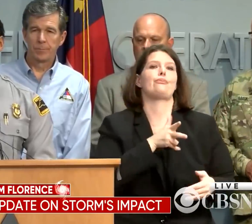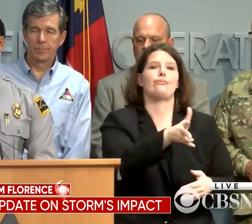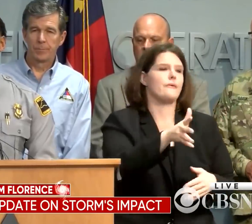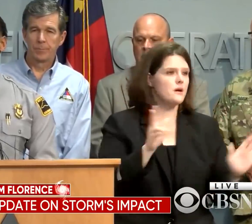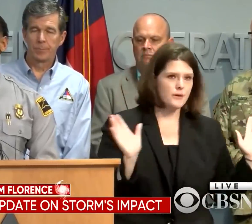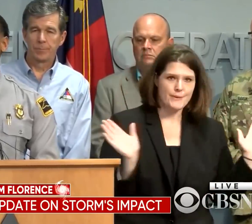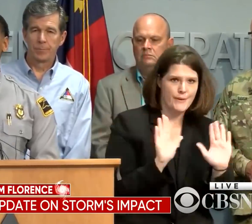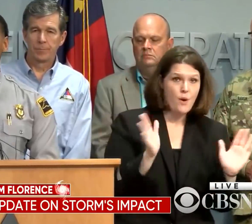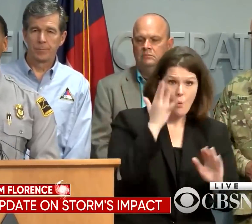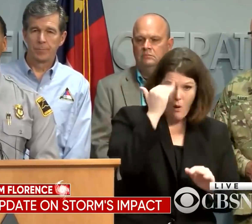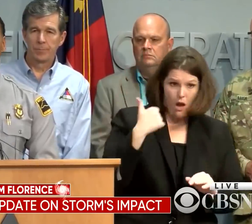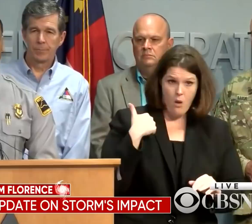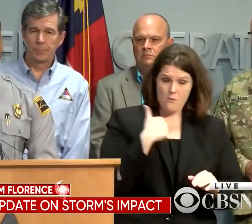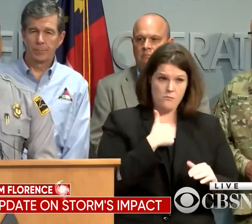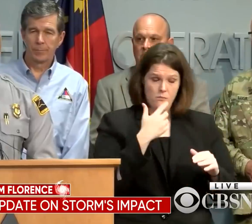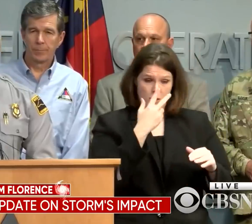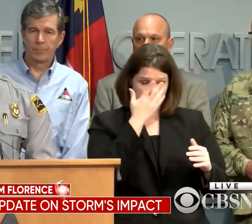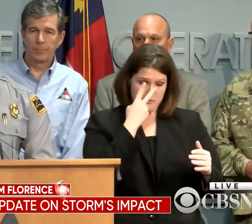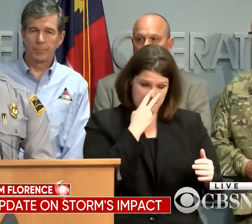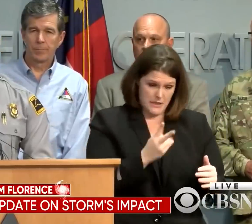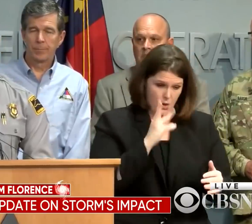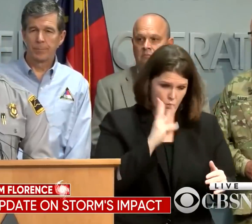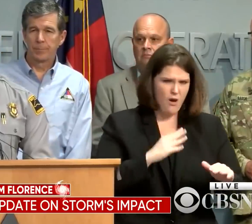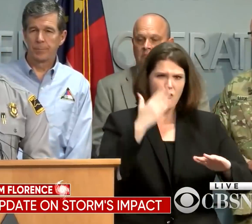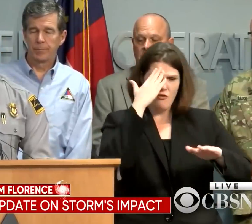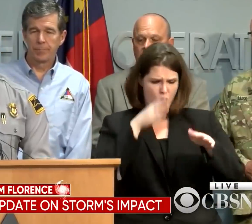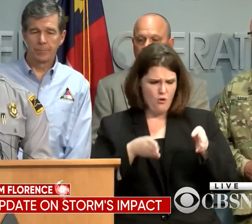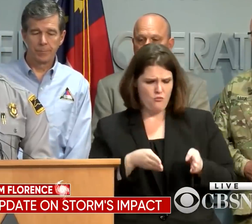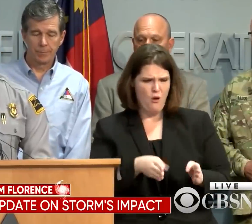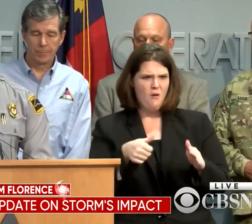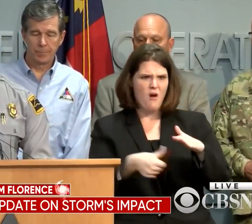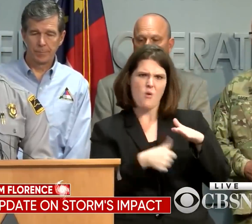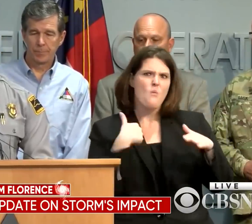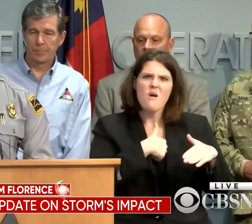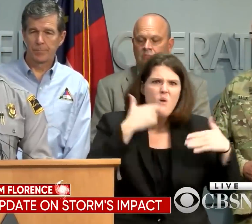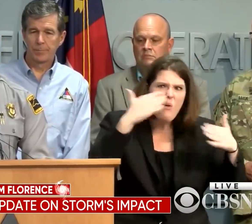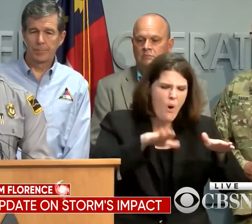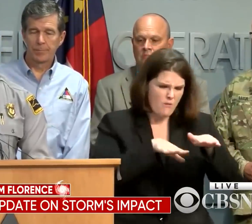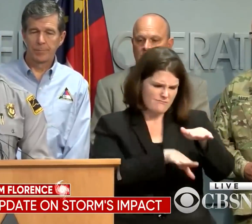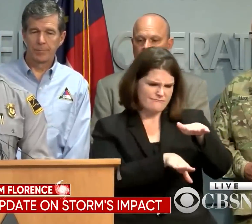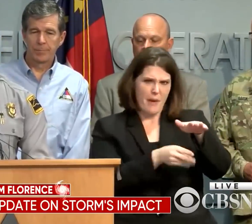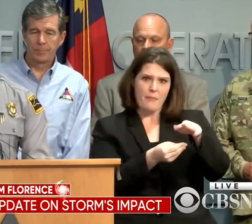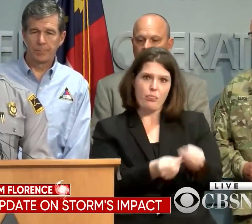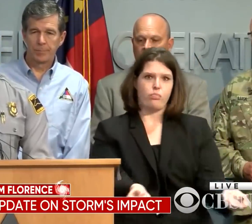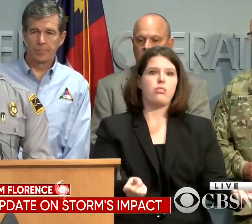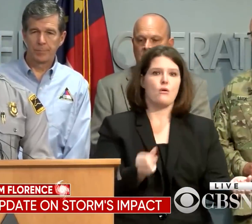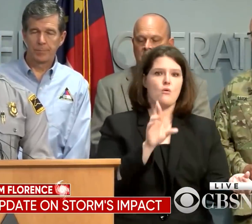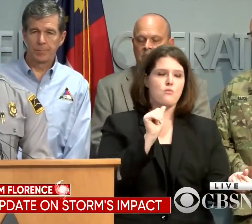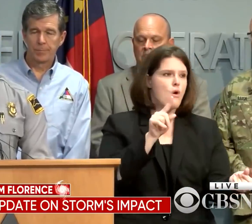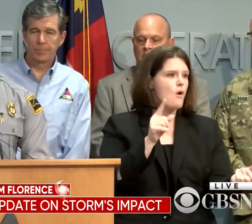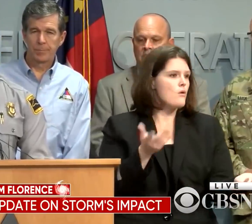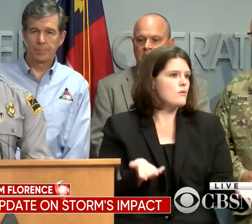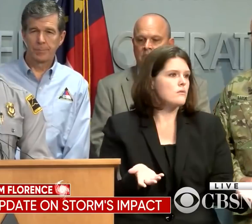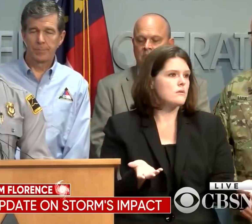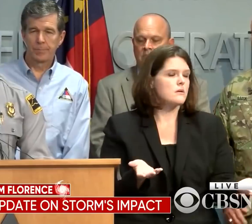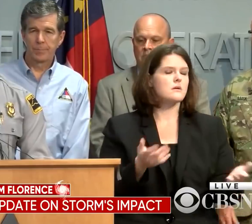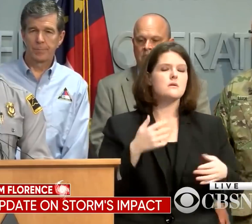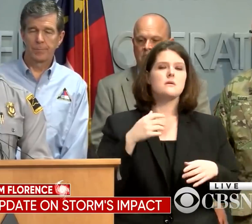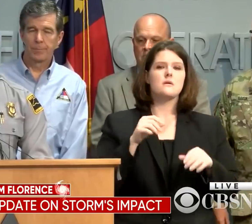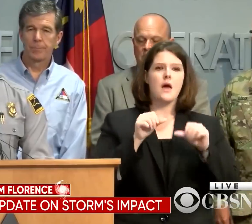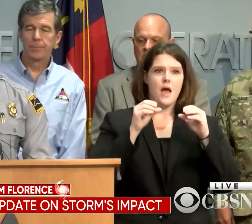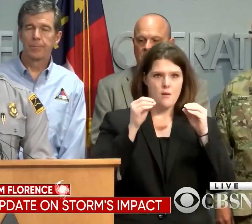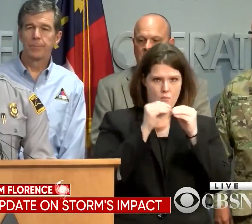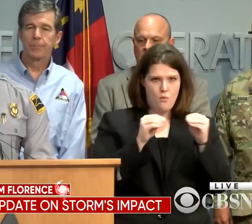of verifying that that road still remains under the rushing water. With the continued and spreading